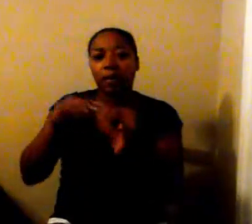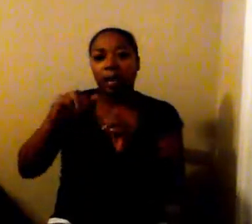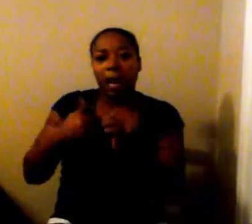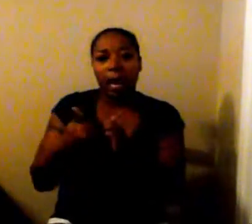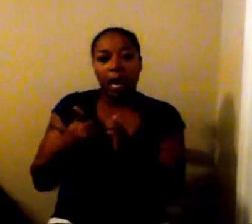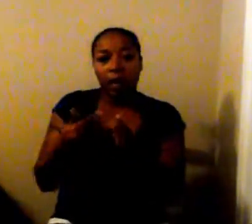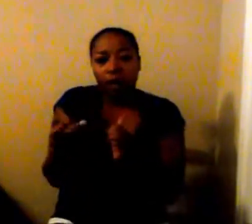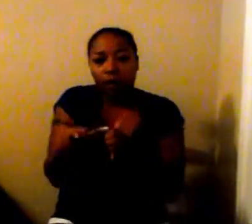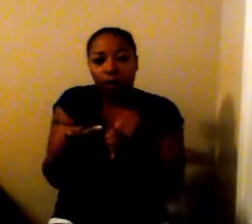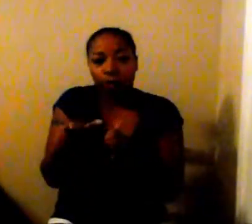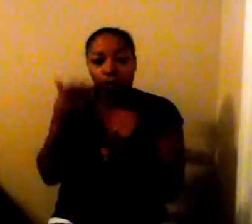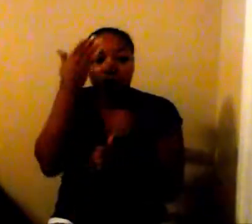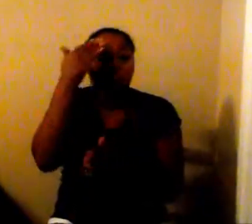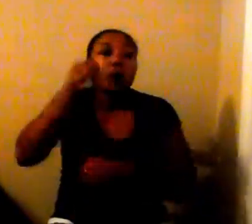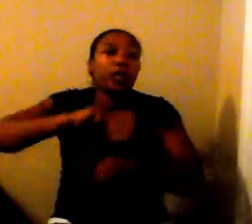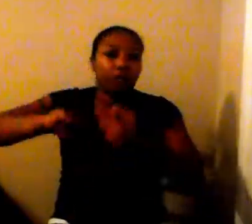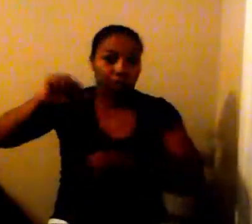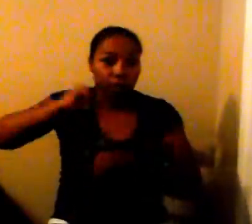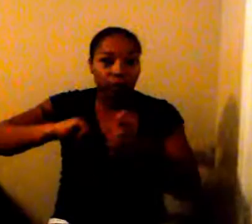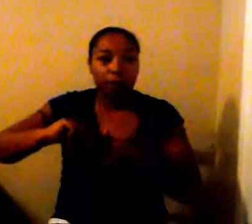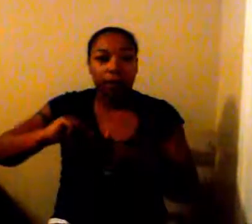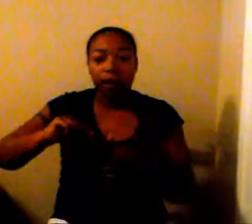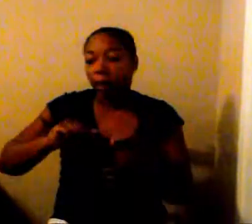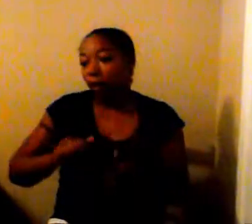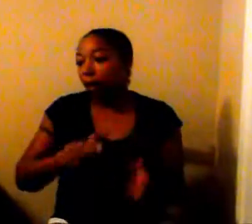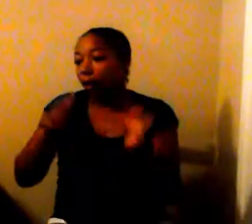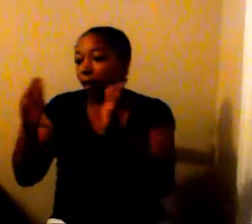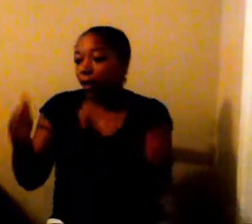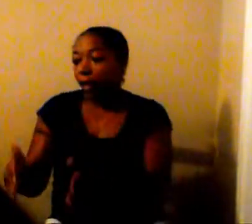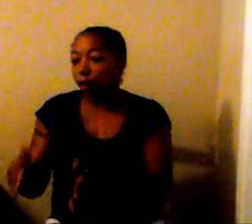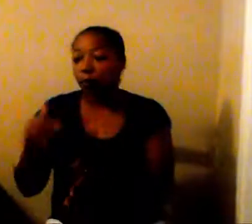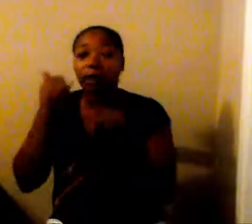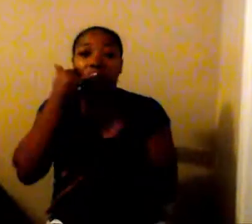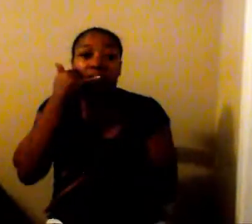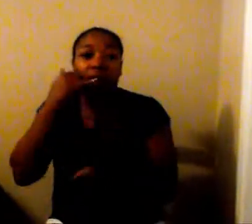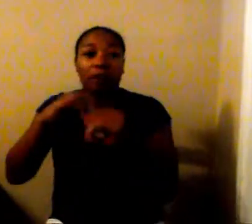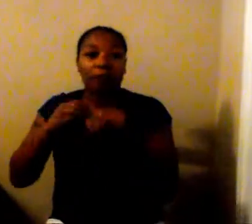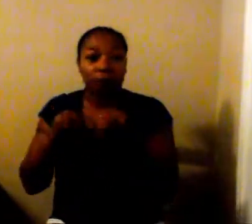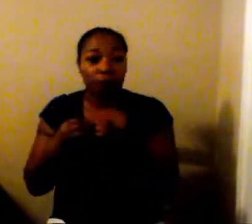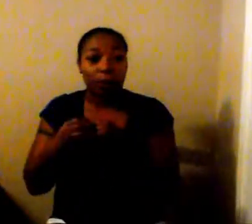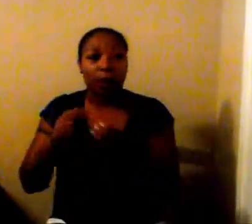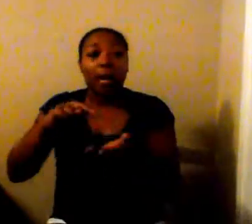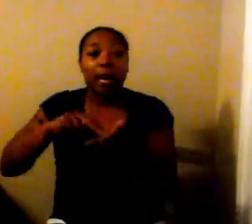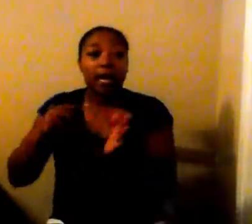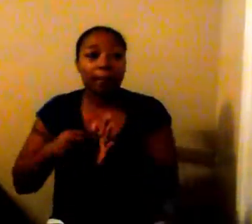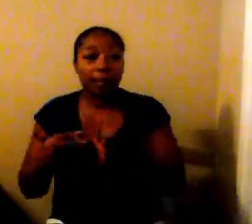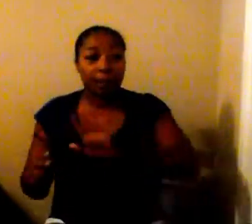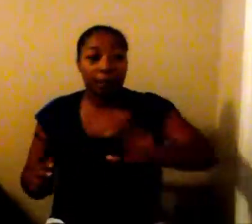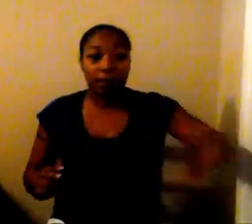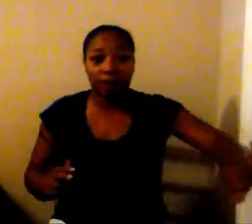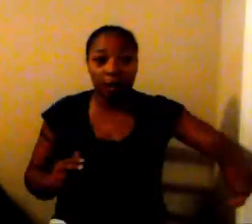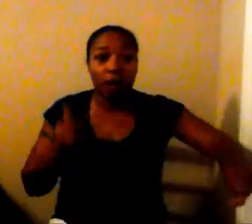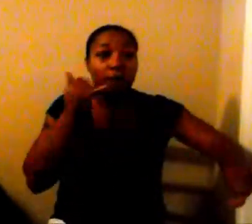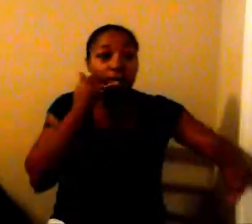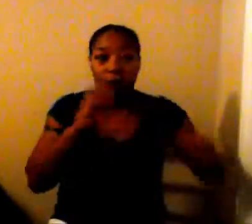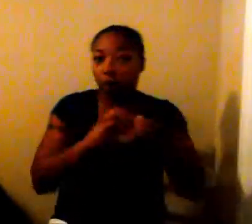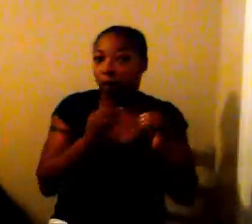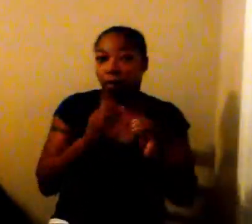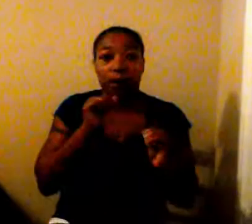That means, how do you two know each other? The next one is their phone number, and it means their phone number,